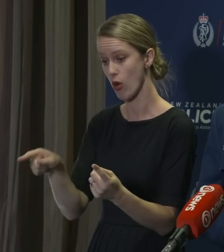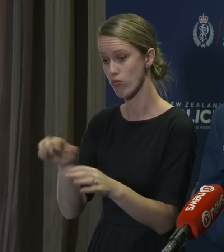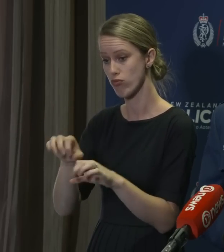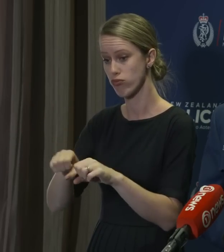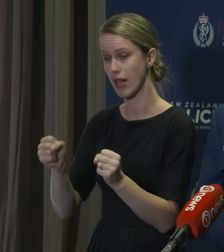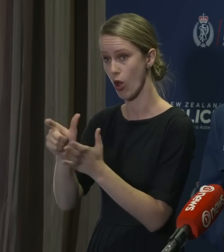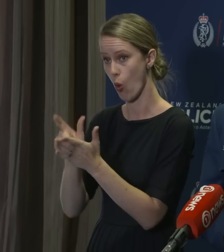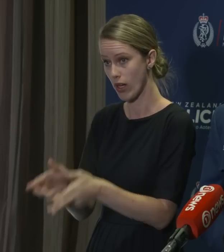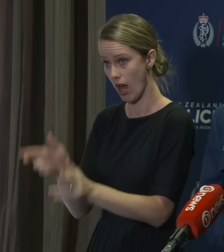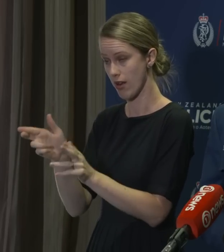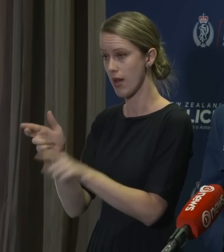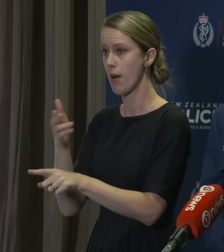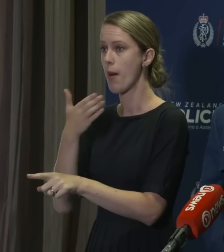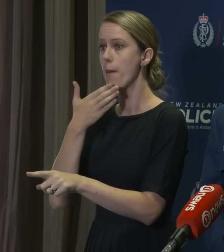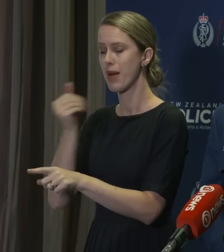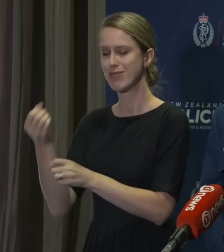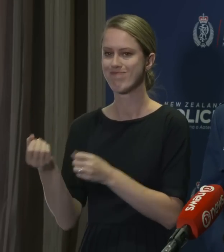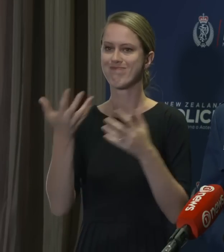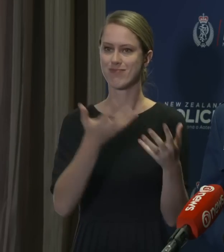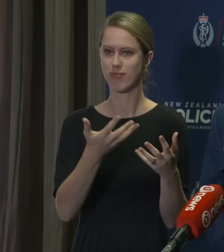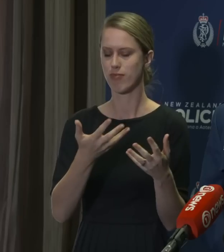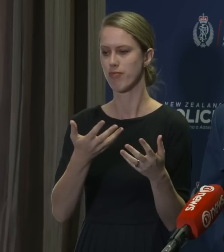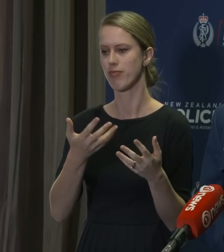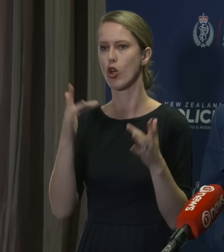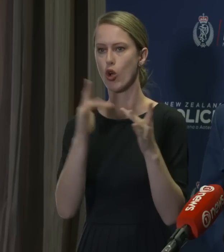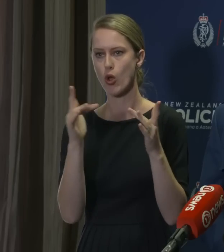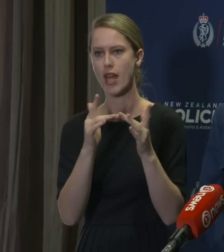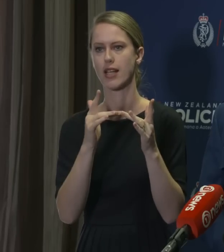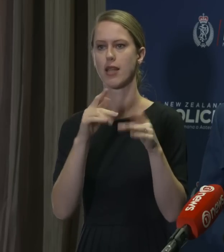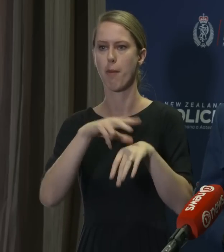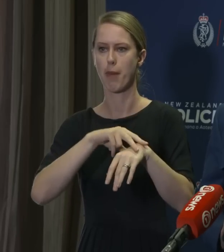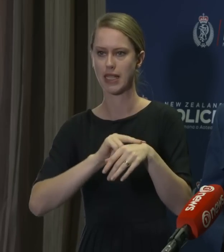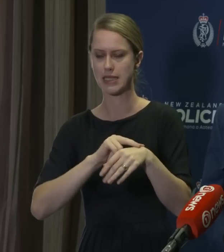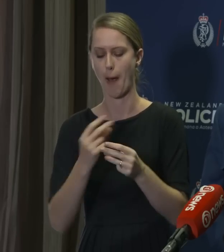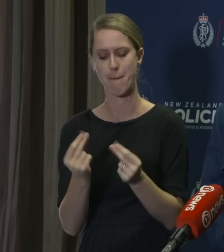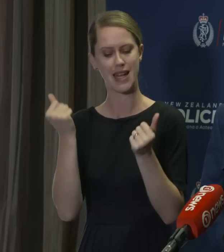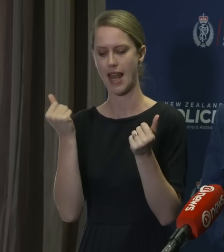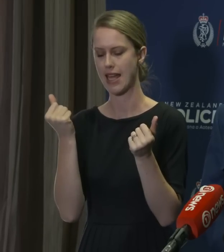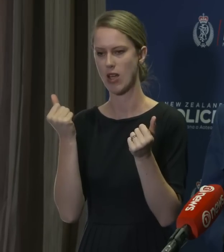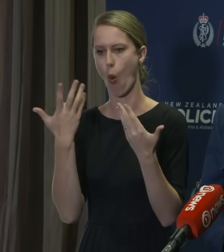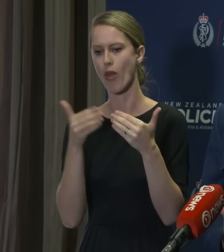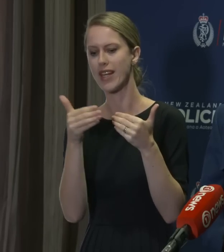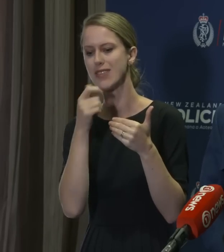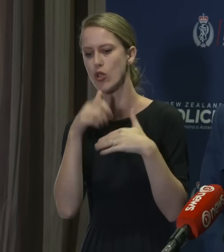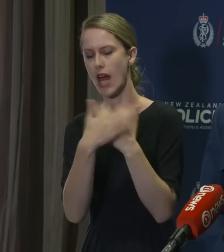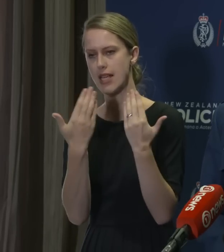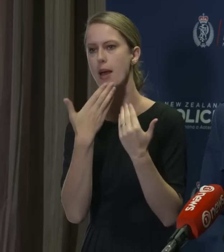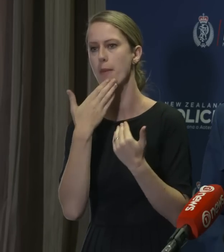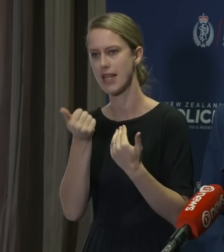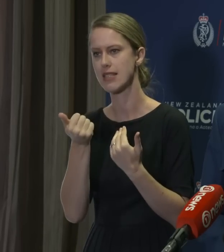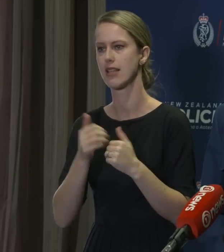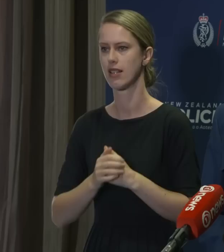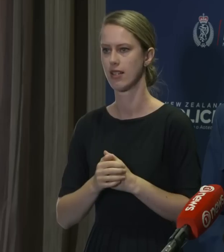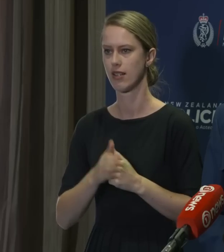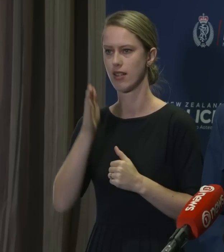you don't become subject to prosecution, to contact us immediately or within the next few days at least.